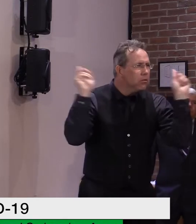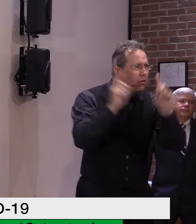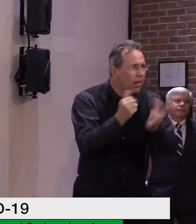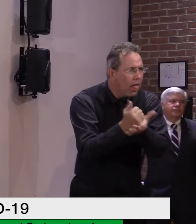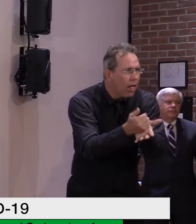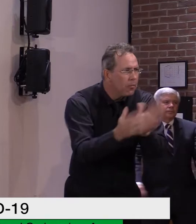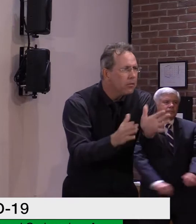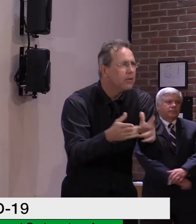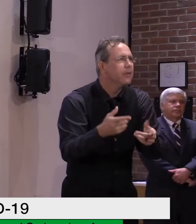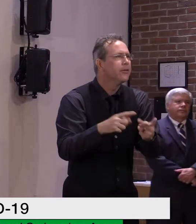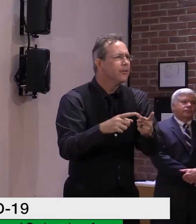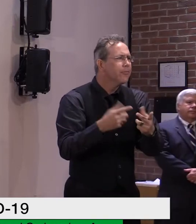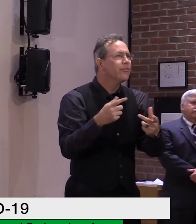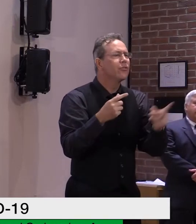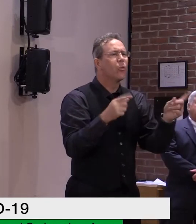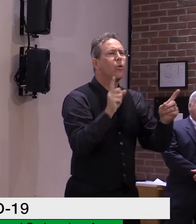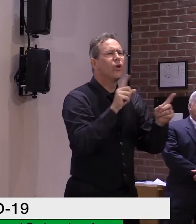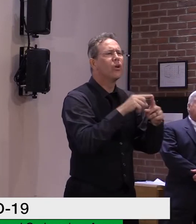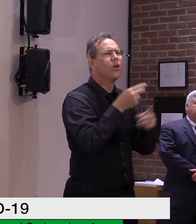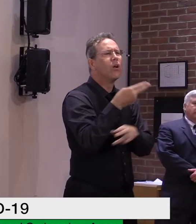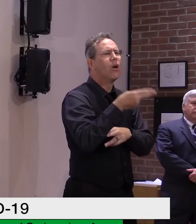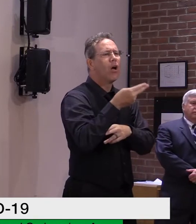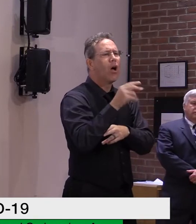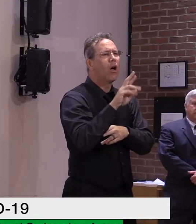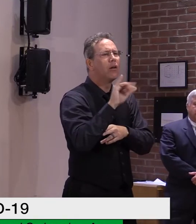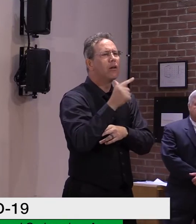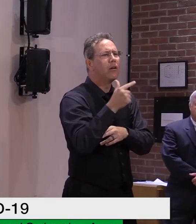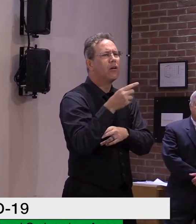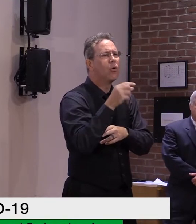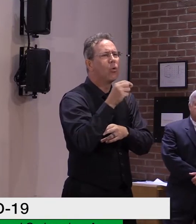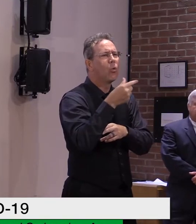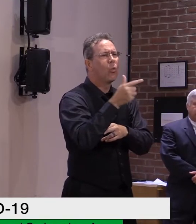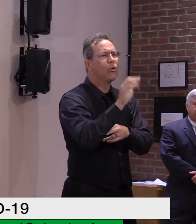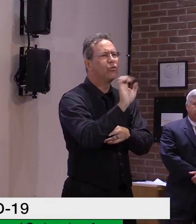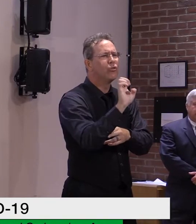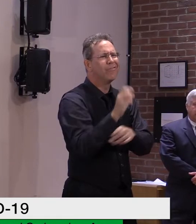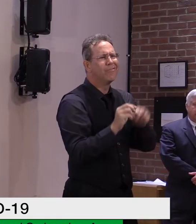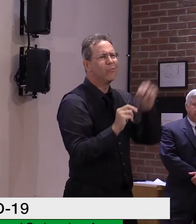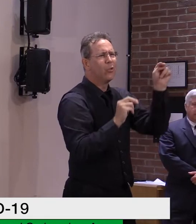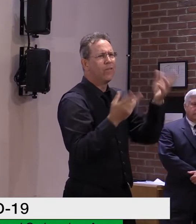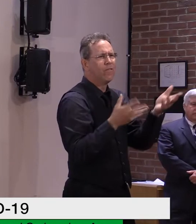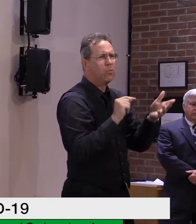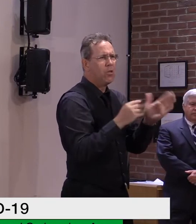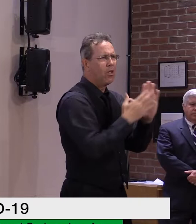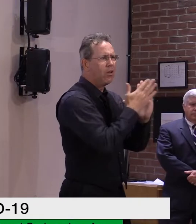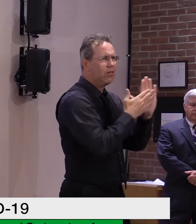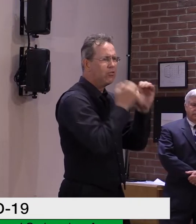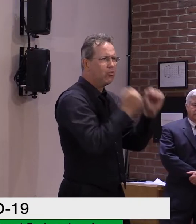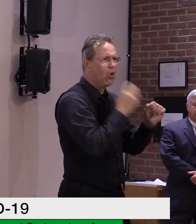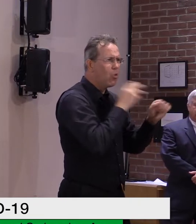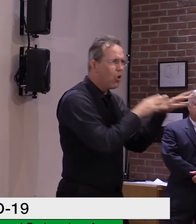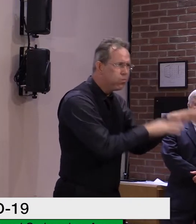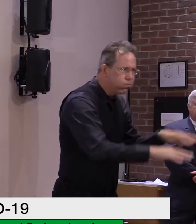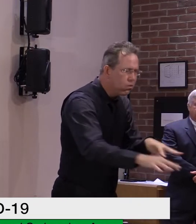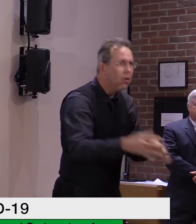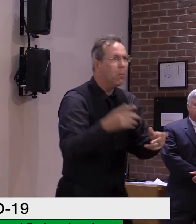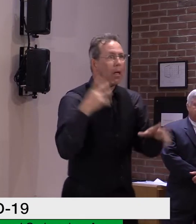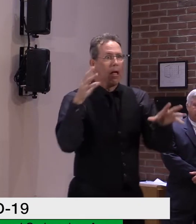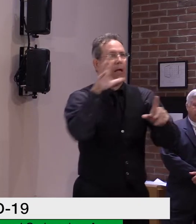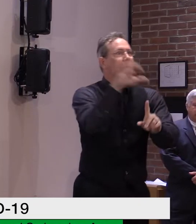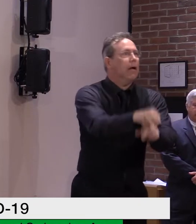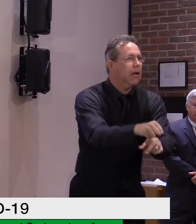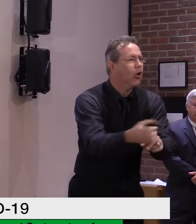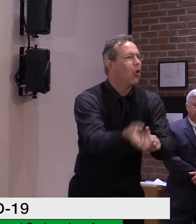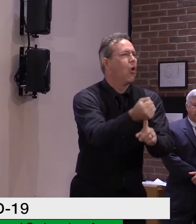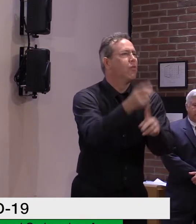own. Fortunately, help arrived, and they only suffered minor injuries. Unfortunately, with that gorge and a few others around